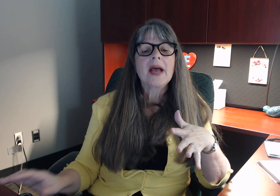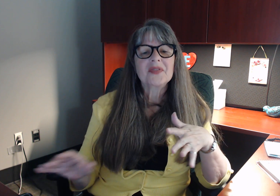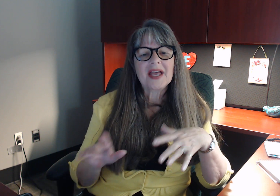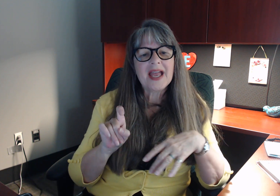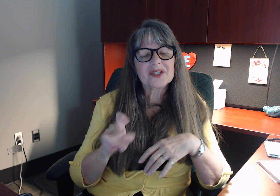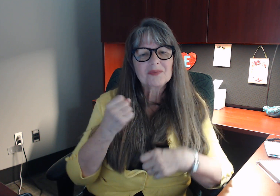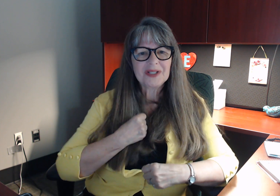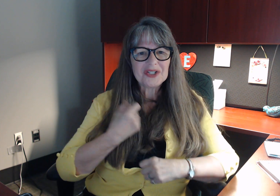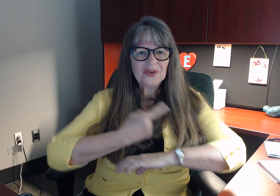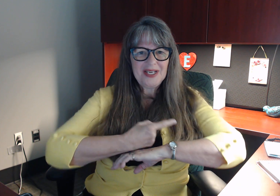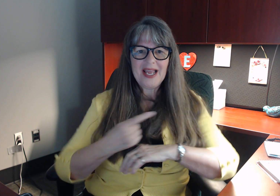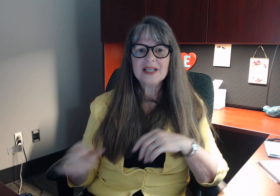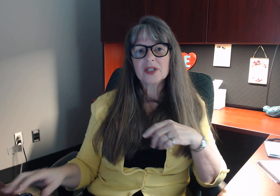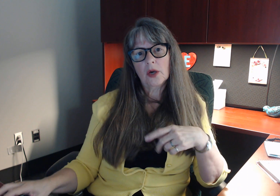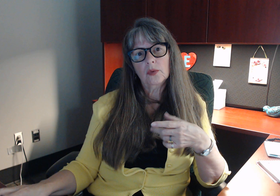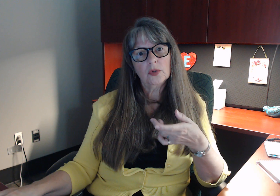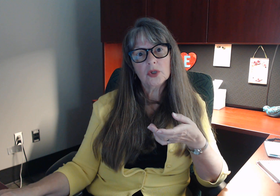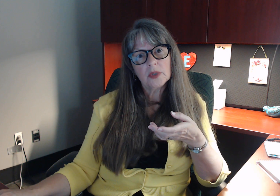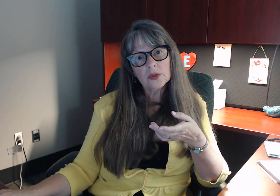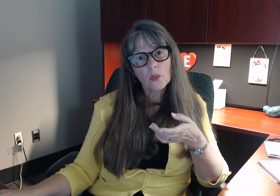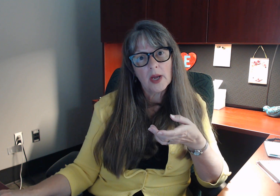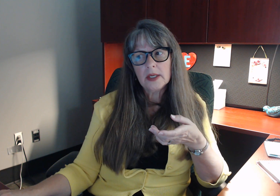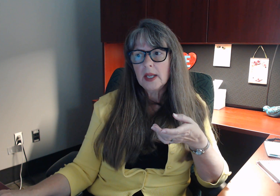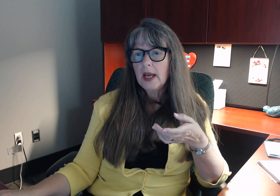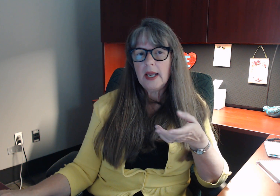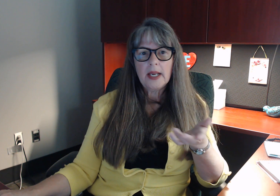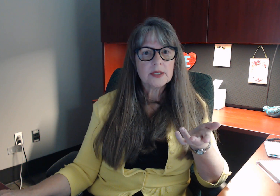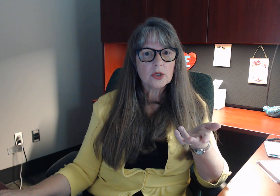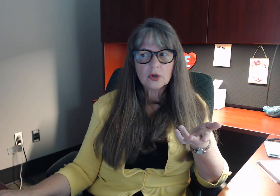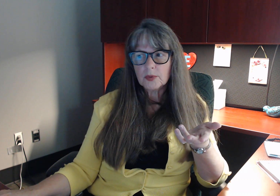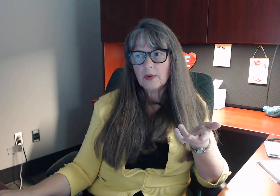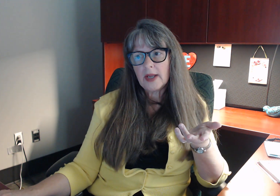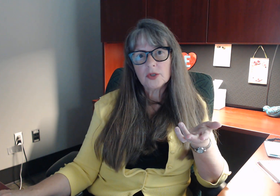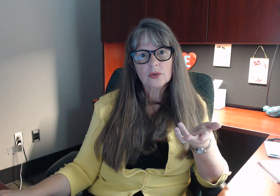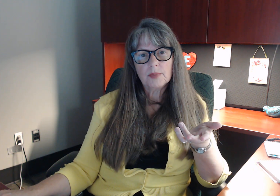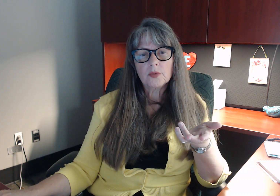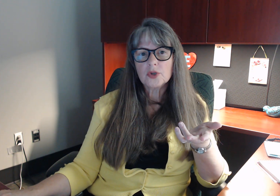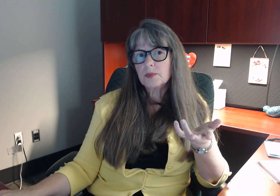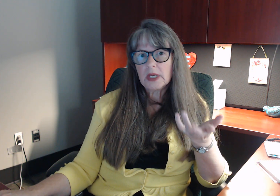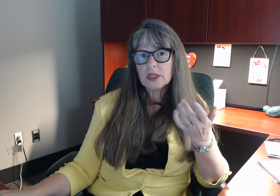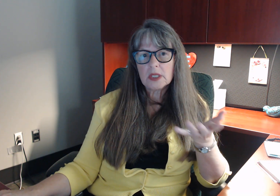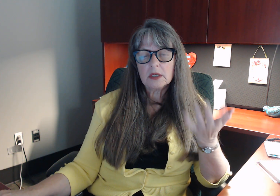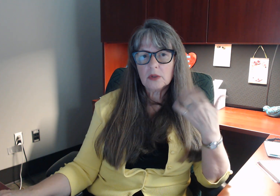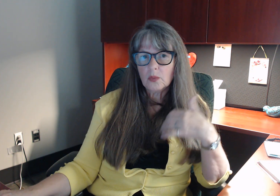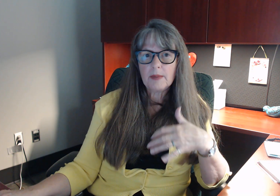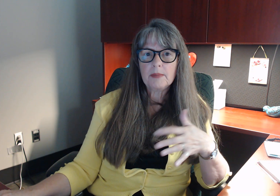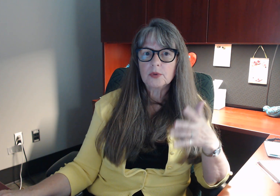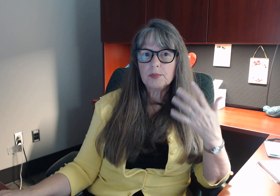the ex-military day. So you can do either one. And as an interpreter, I've had to do both just because of the way people are speaking,